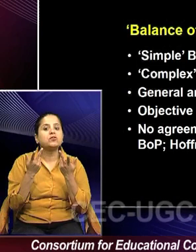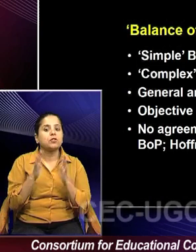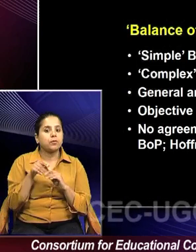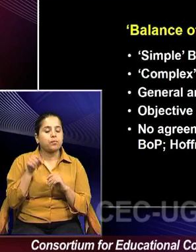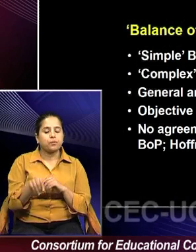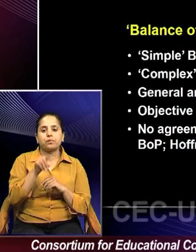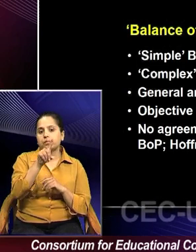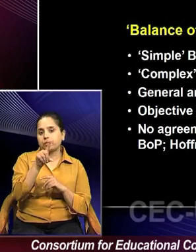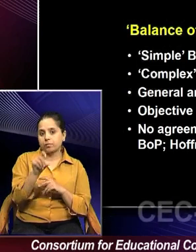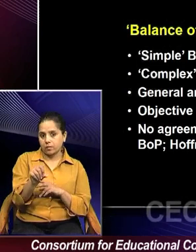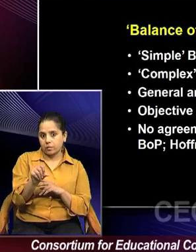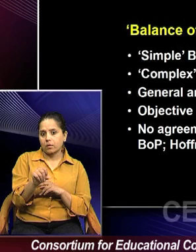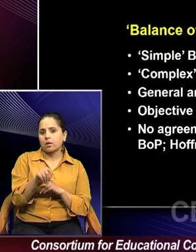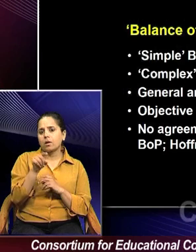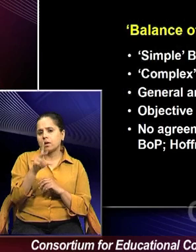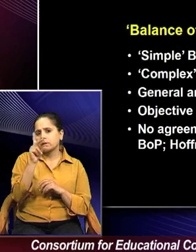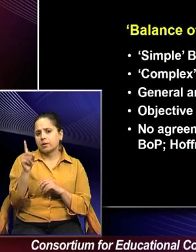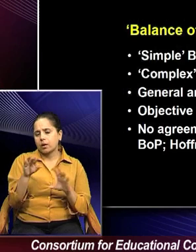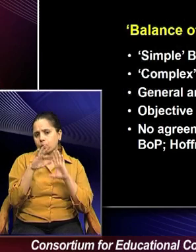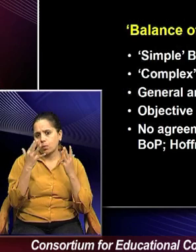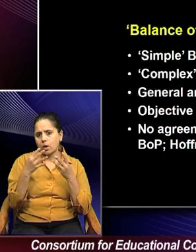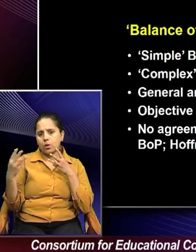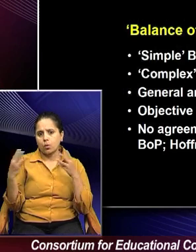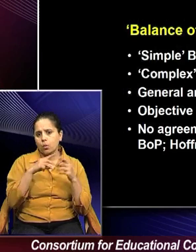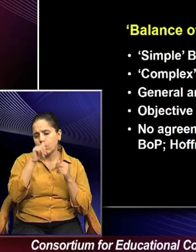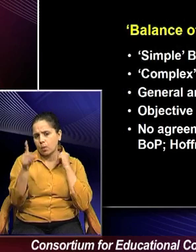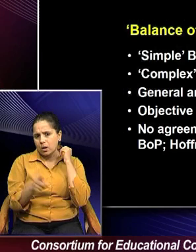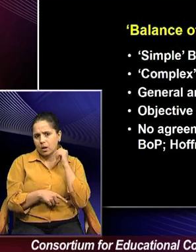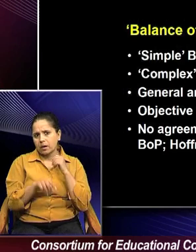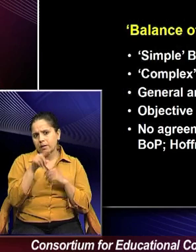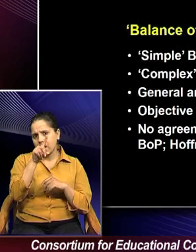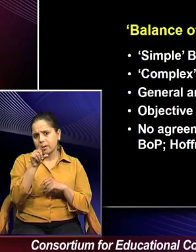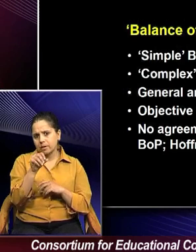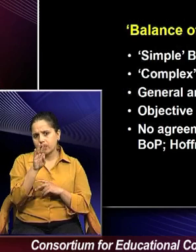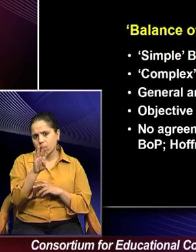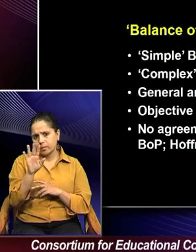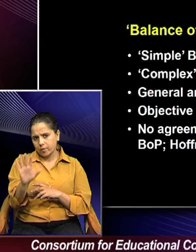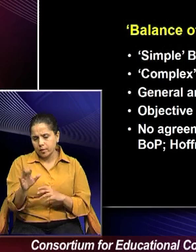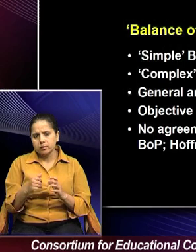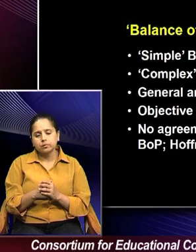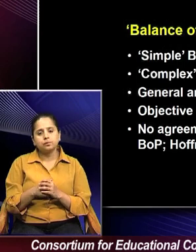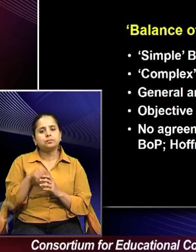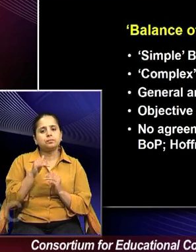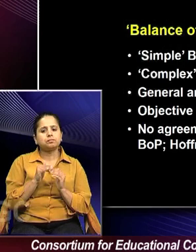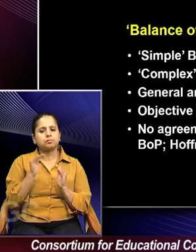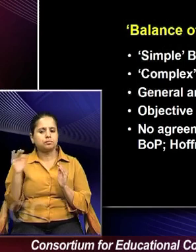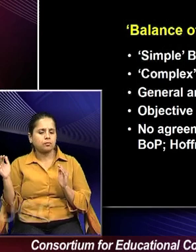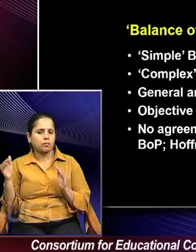from end of the Second World War in 1945 up to